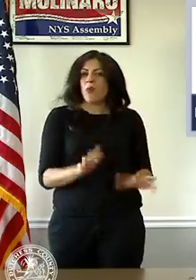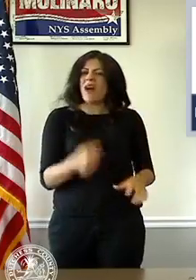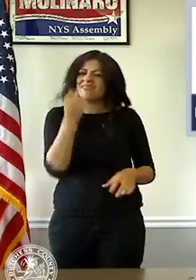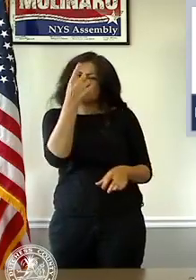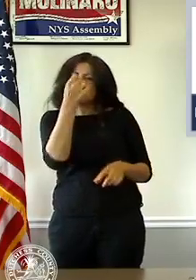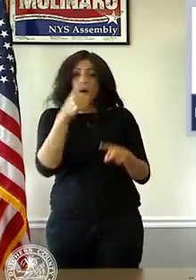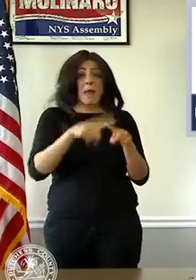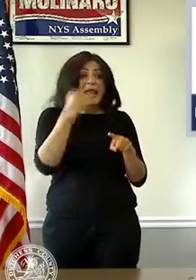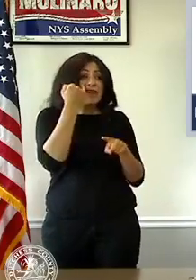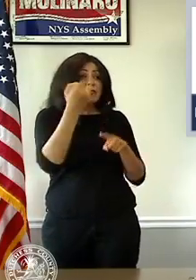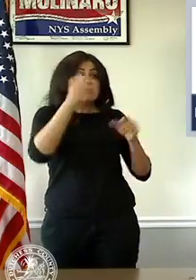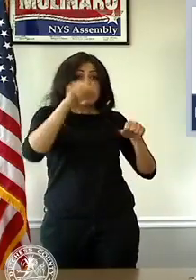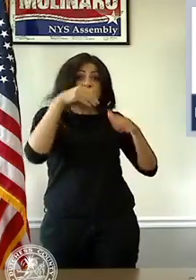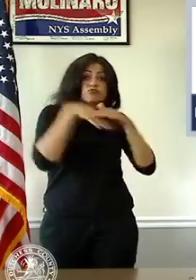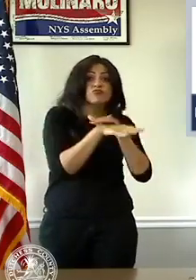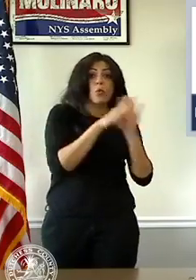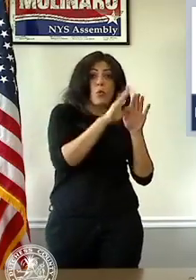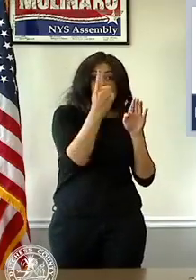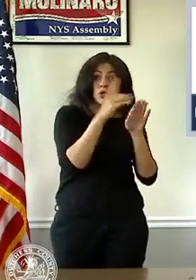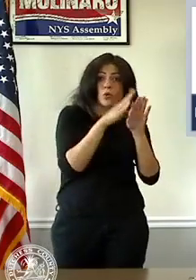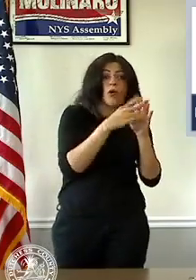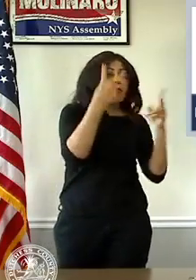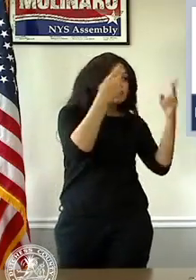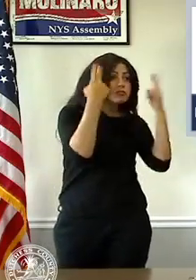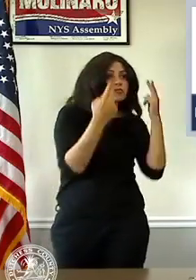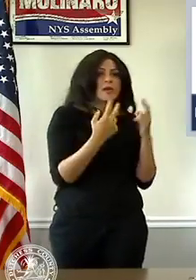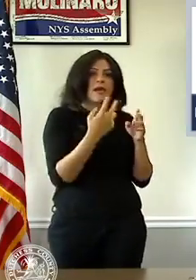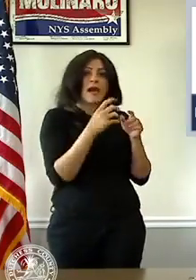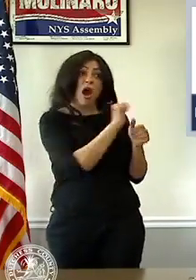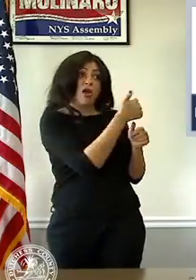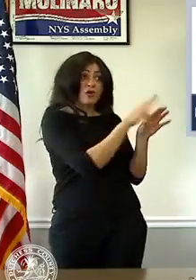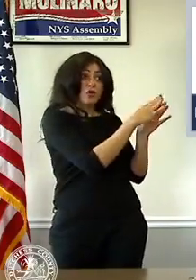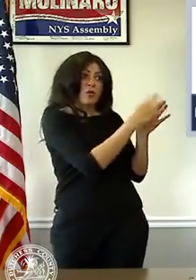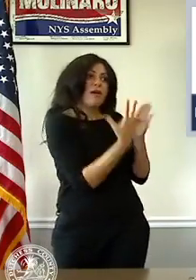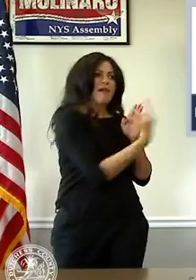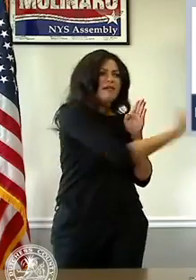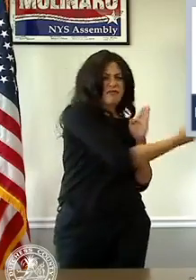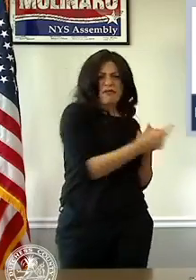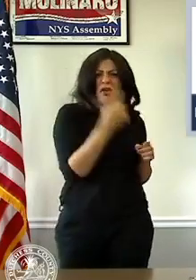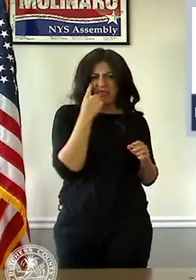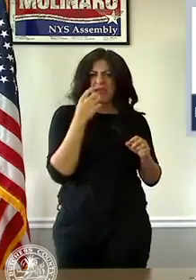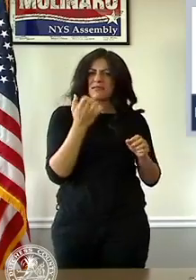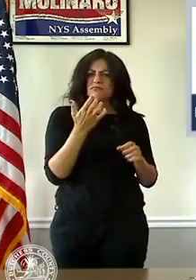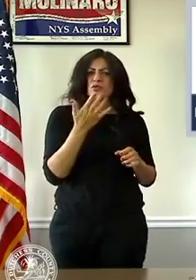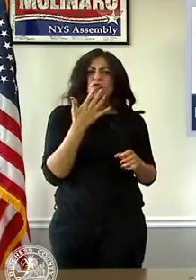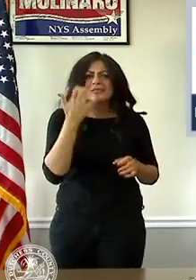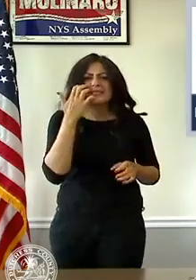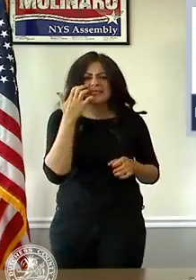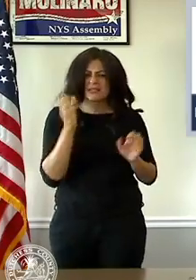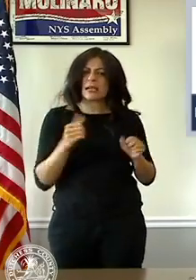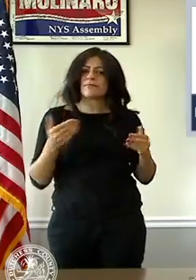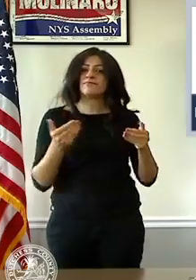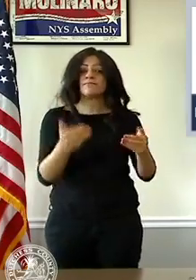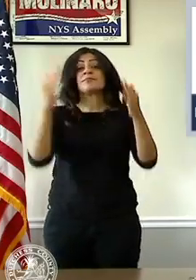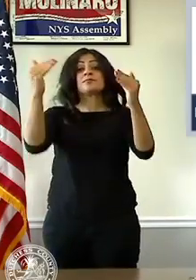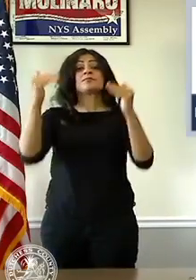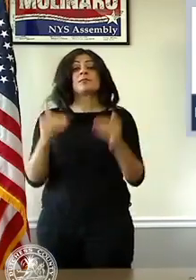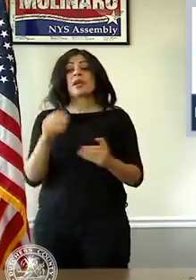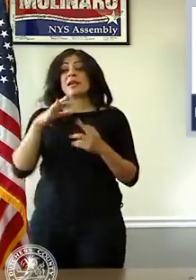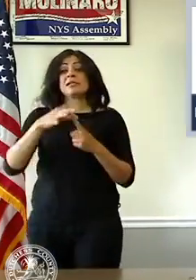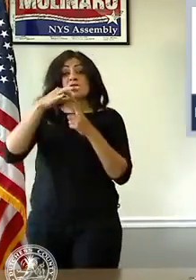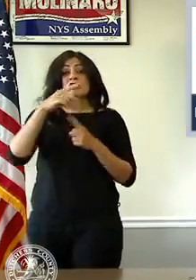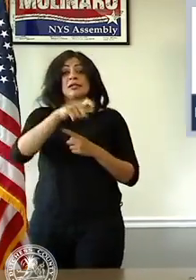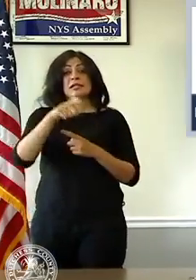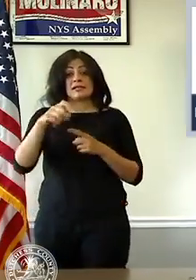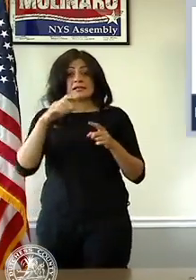hair salon, and access another, that is likely okay. Jen, will special needs kids have a 6-week